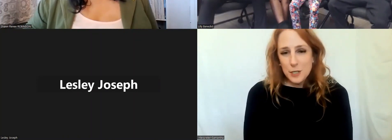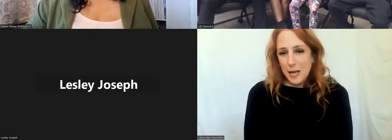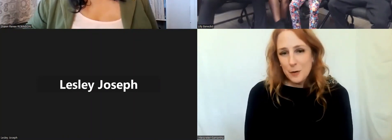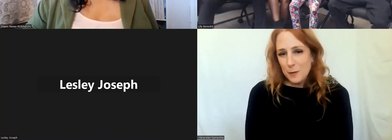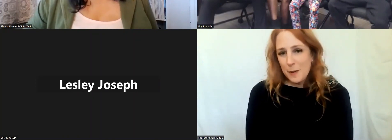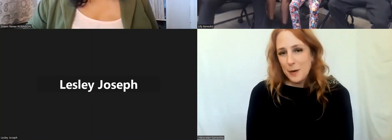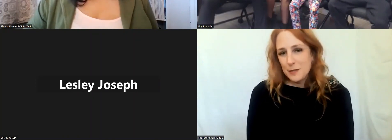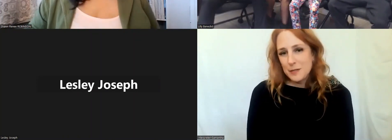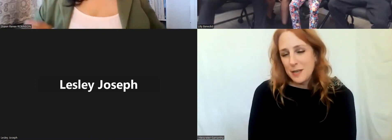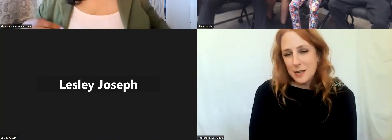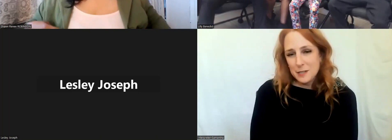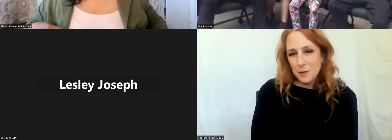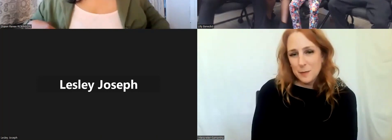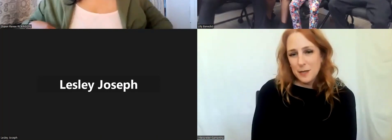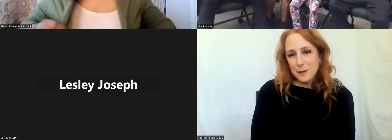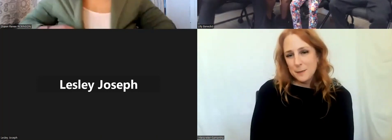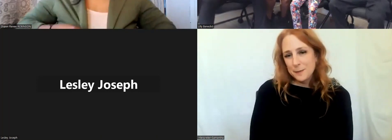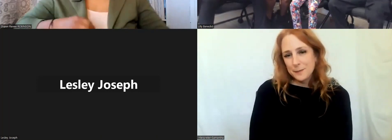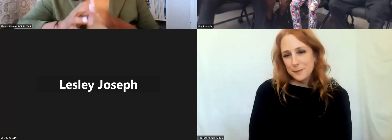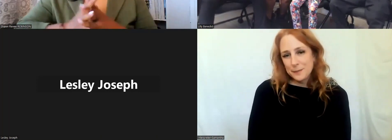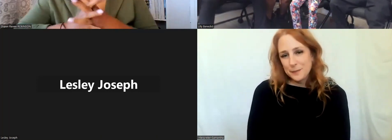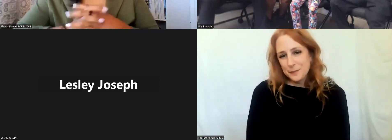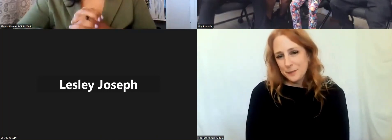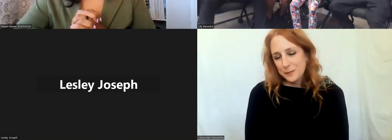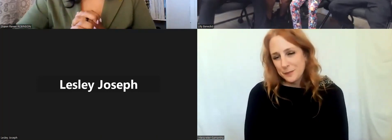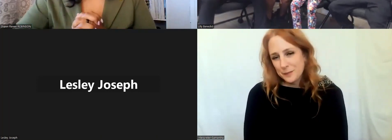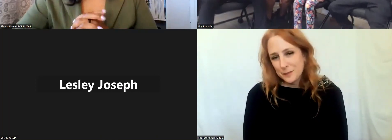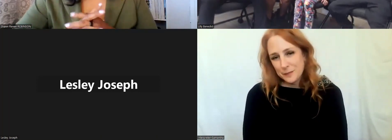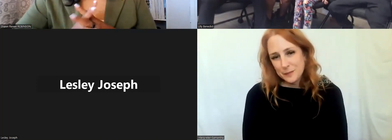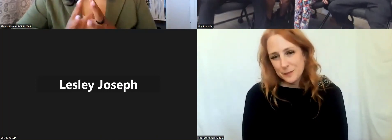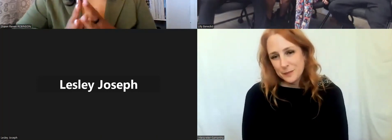was so much happier when my parents decided to bring me here.